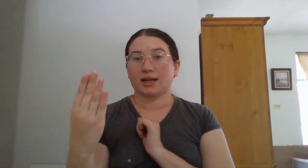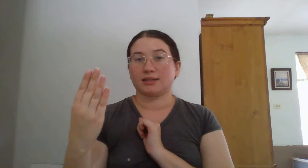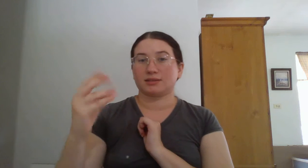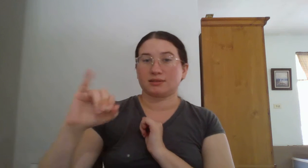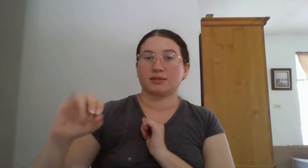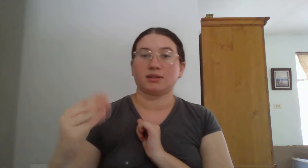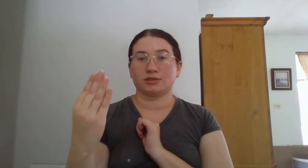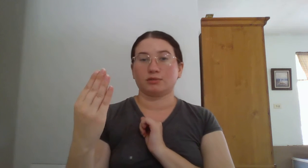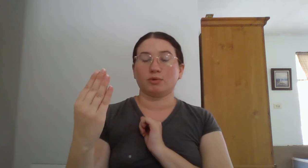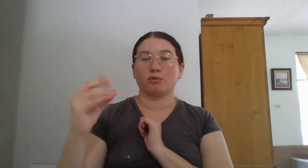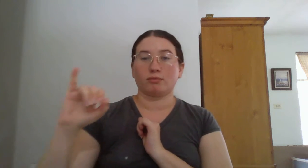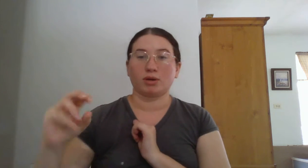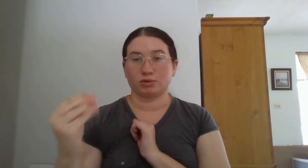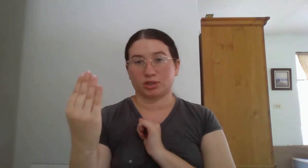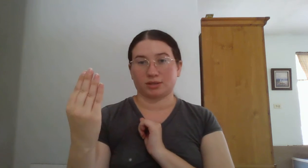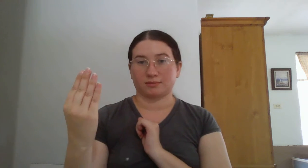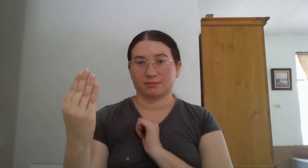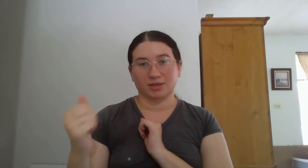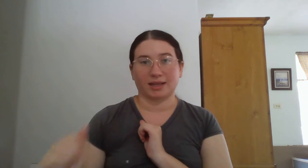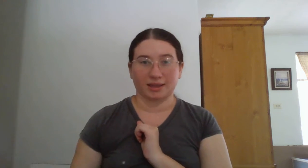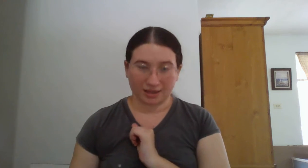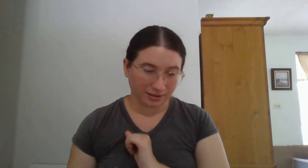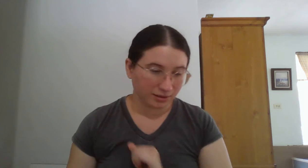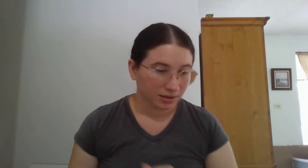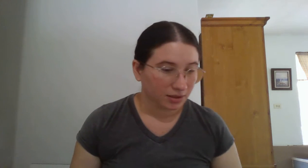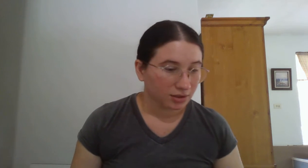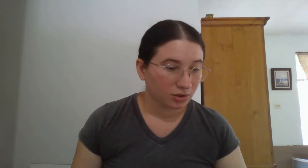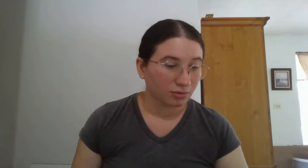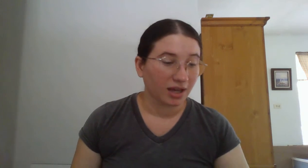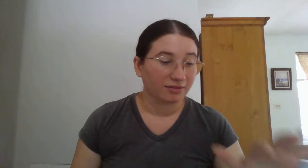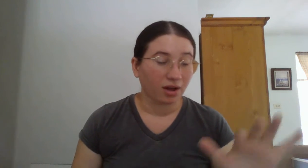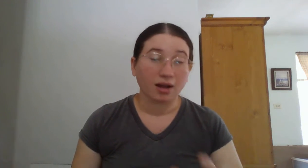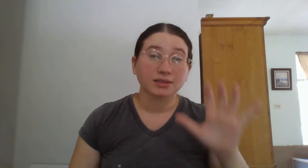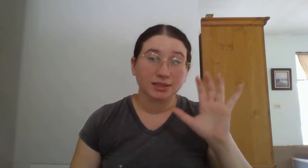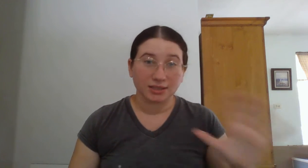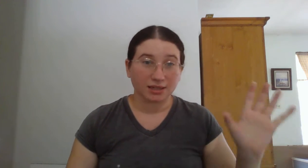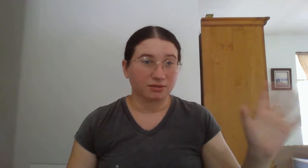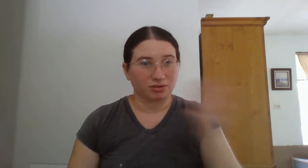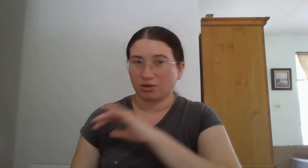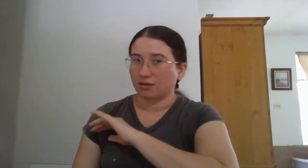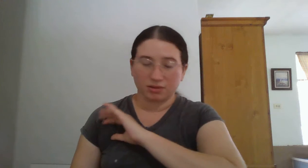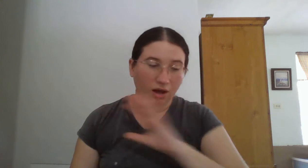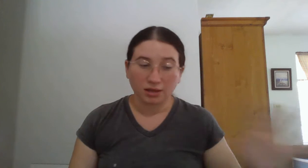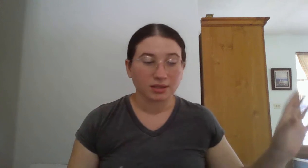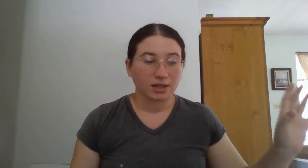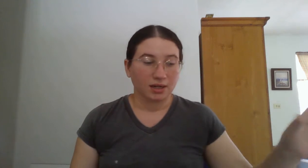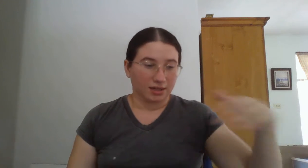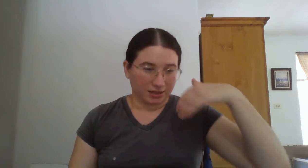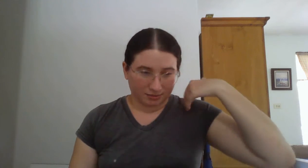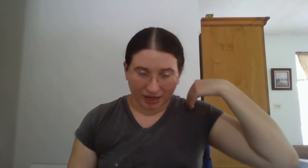and it's a smooth motion like that. So we have aunt sick. The aunt has